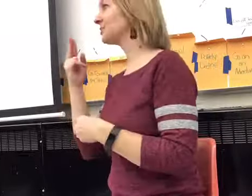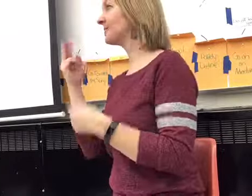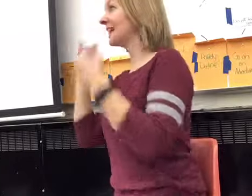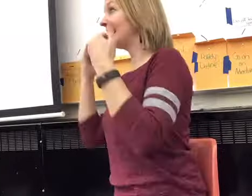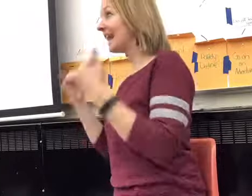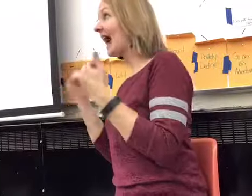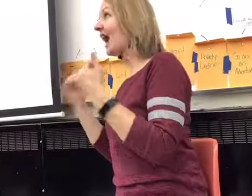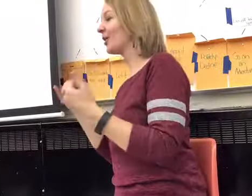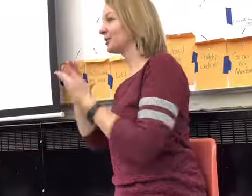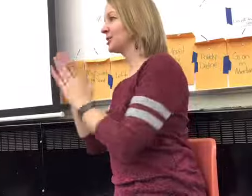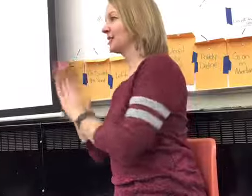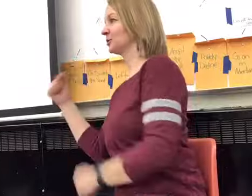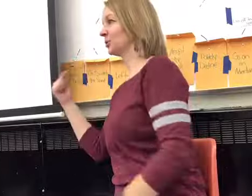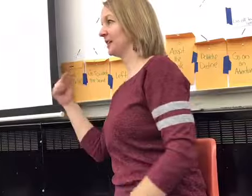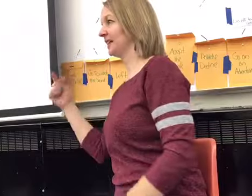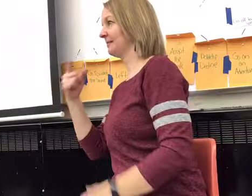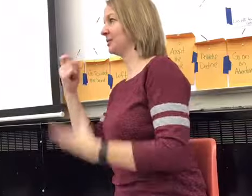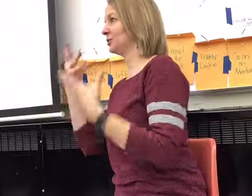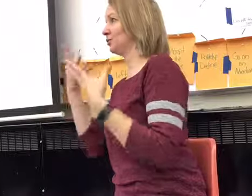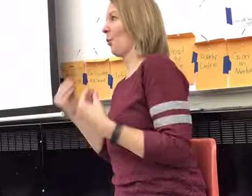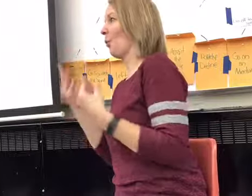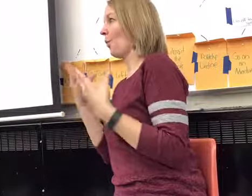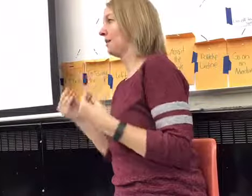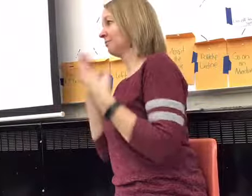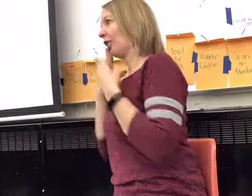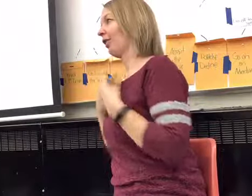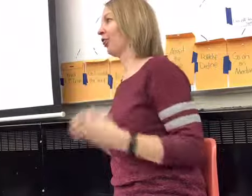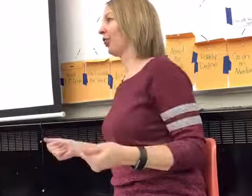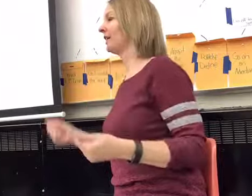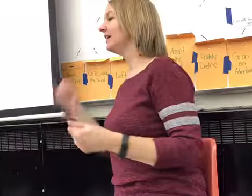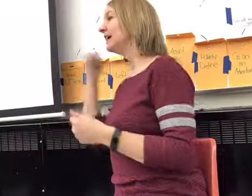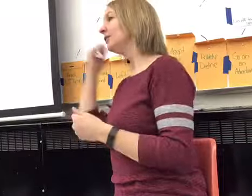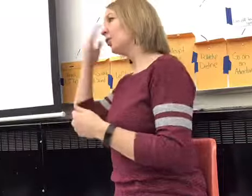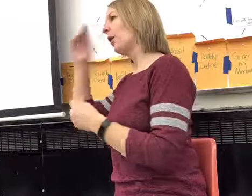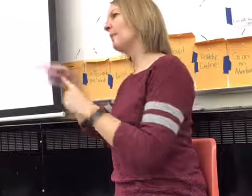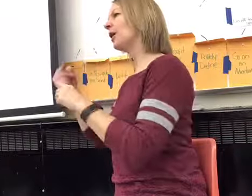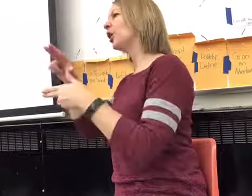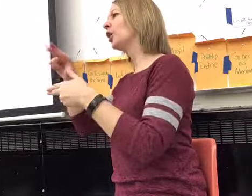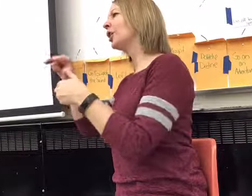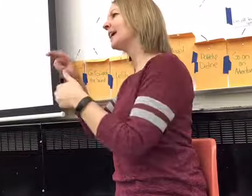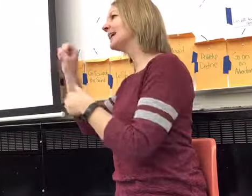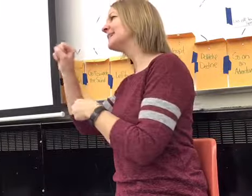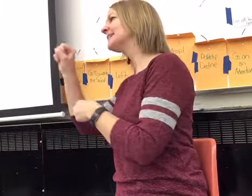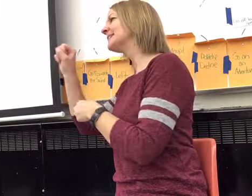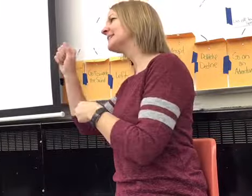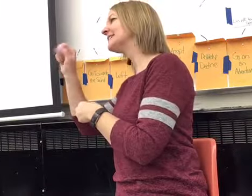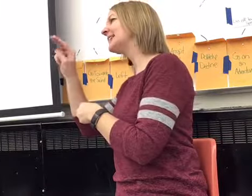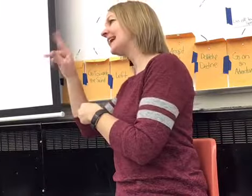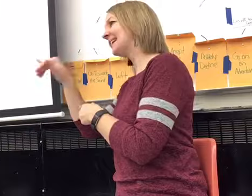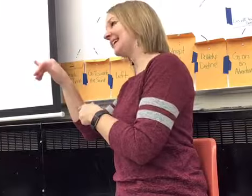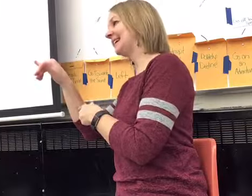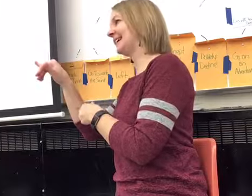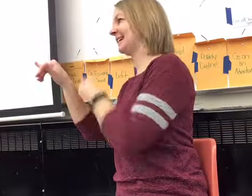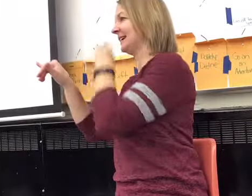going to turn green. Now, if you guys know about Hurricane Sandy, which happened a couple years ago, completely devastated the East